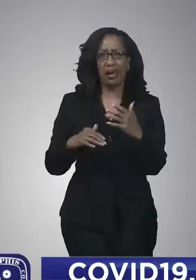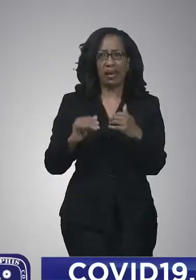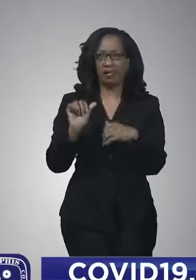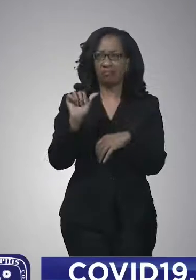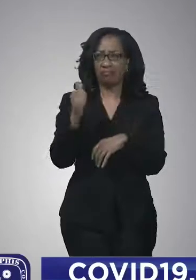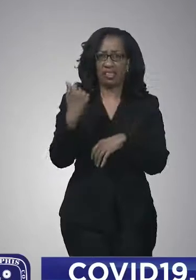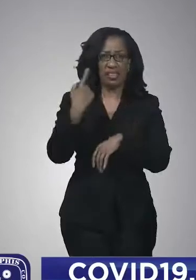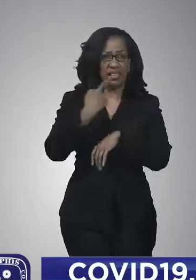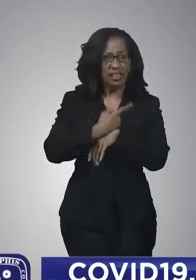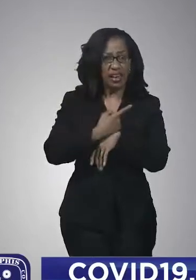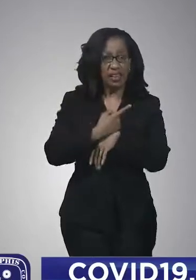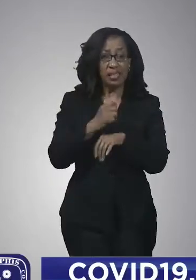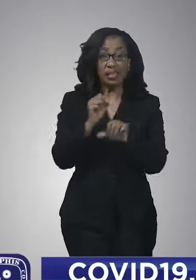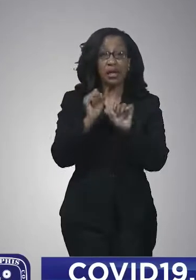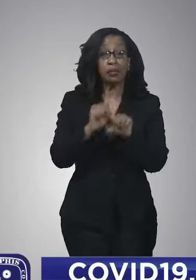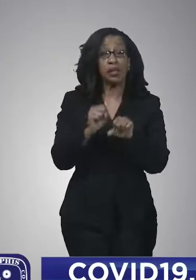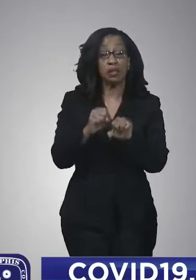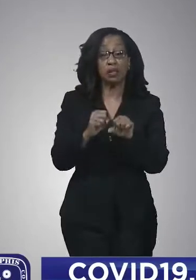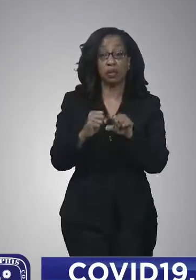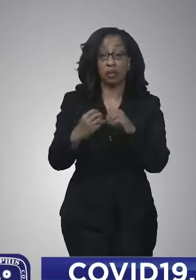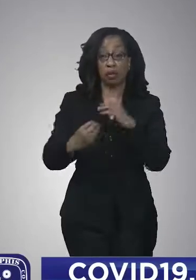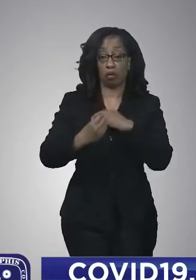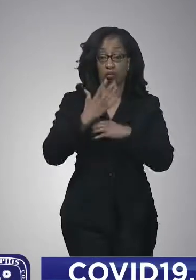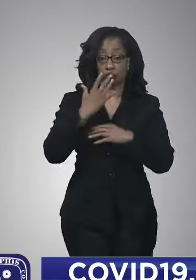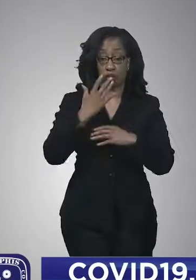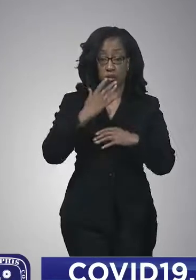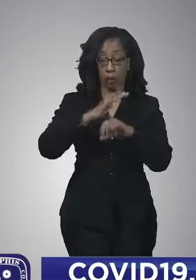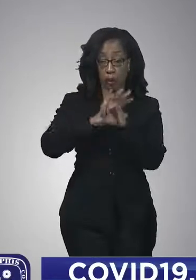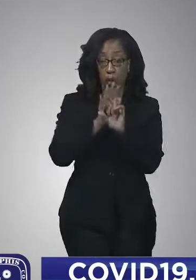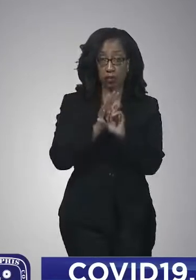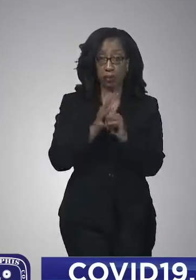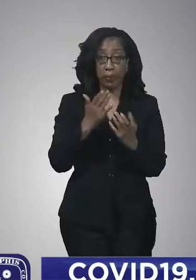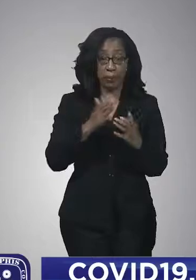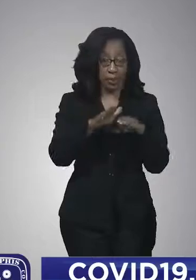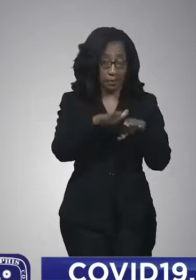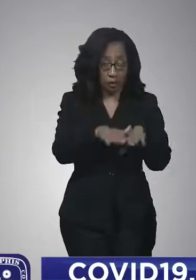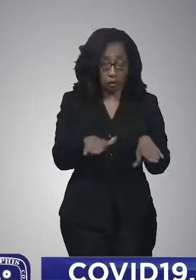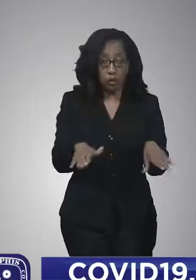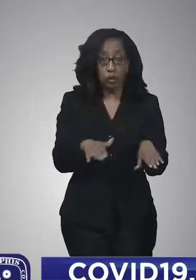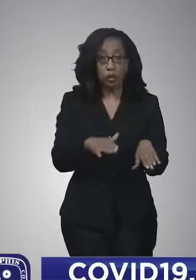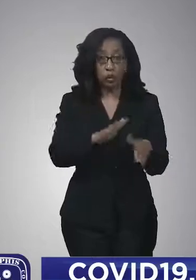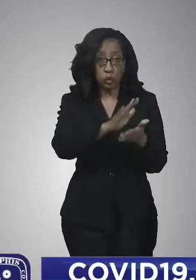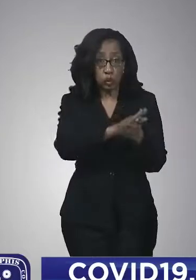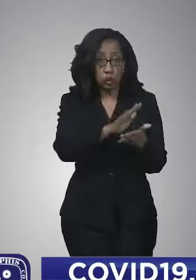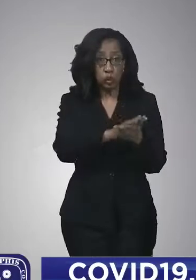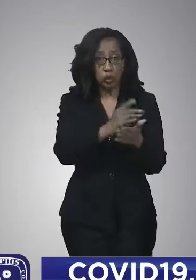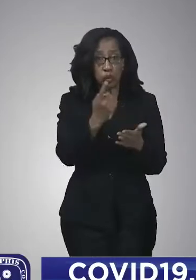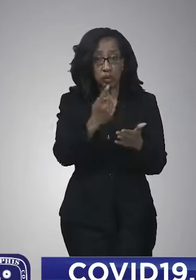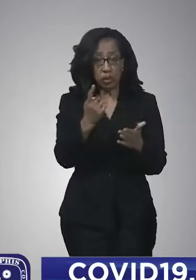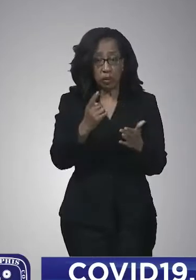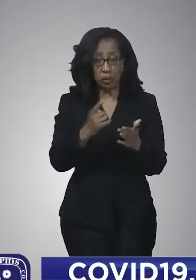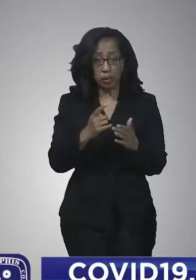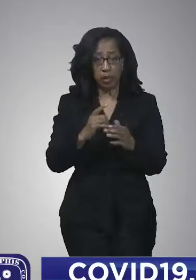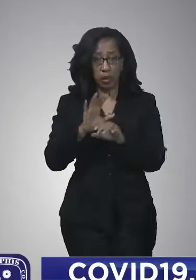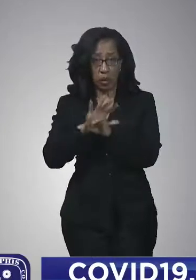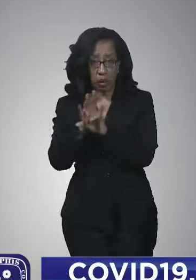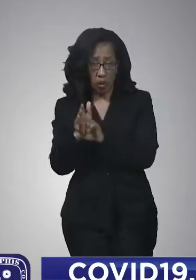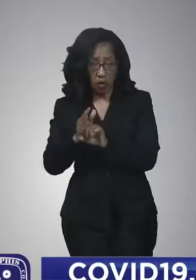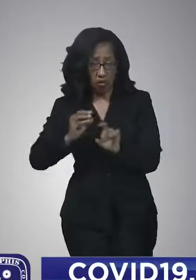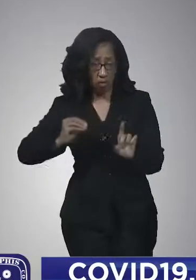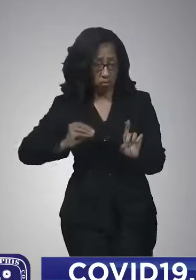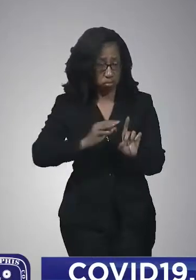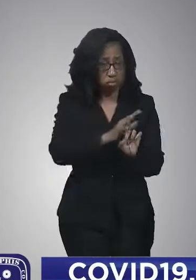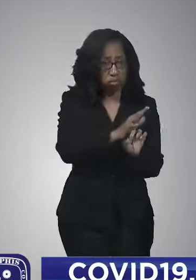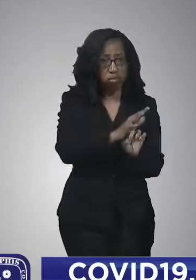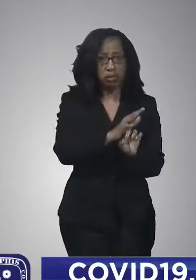of possible exposure, for example, their child at a school. I'm wondering, what the process is to sending